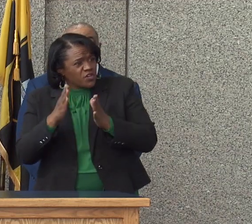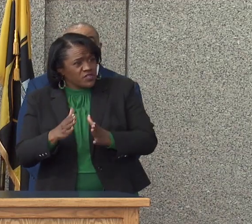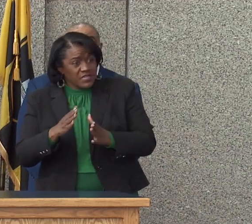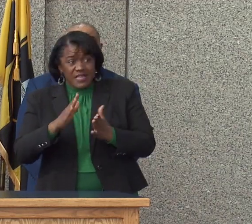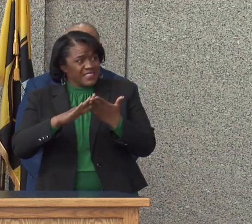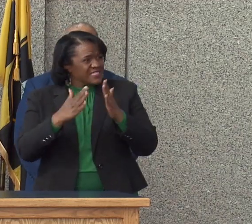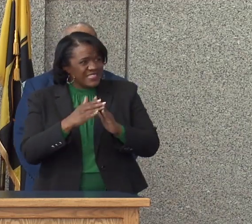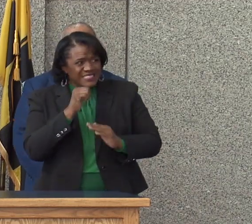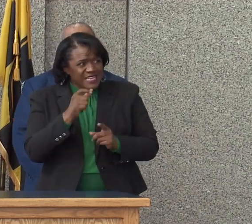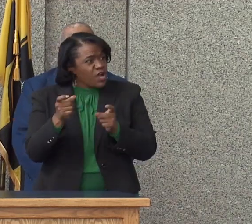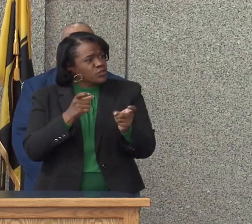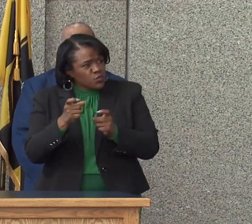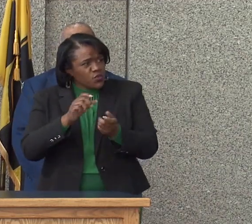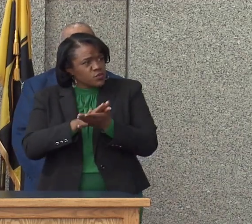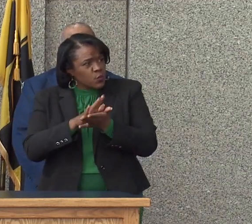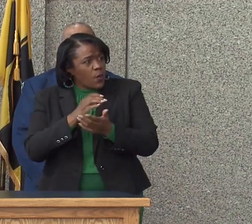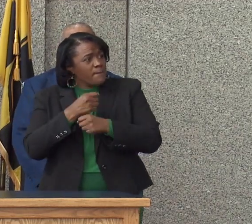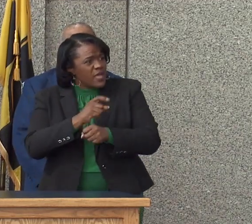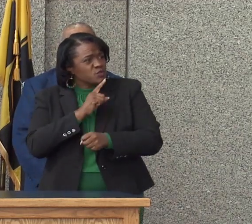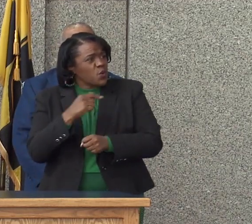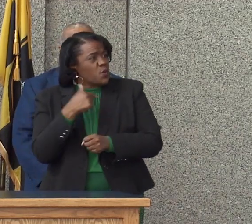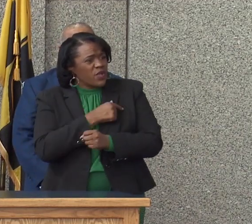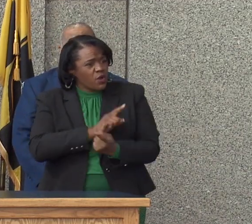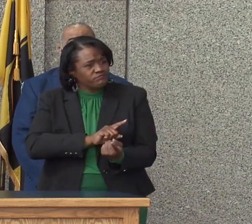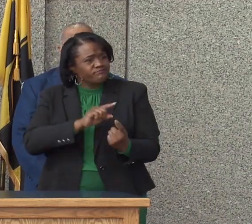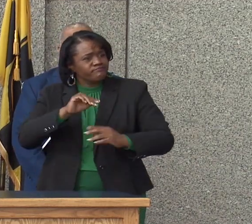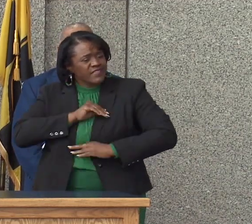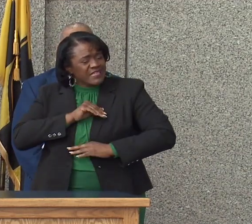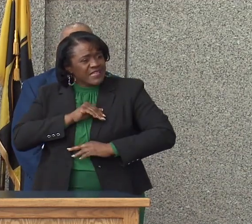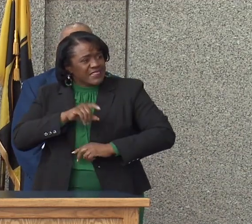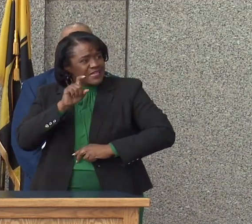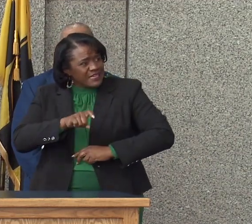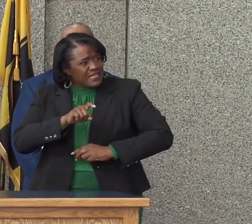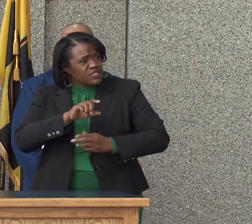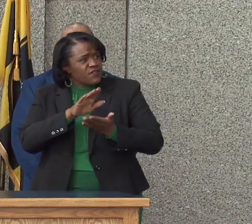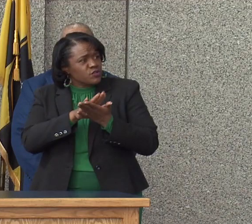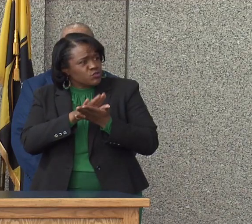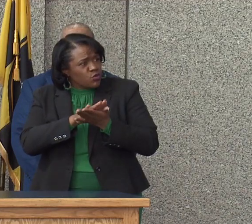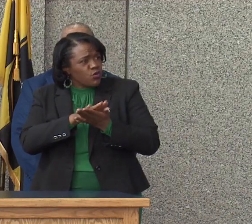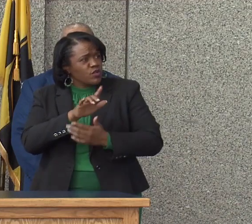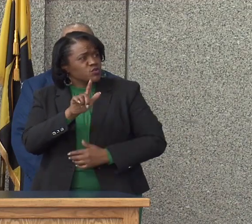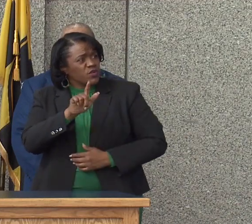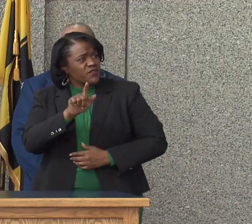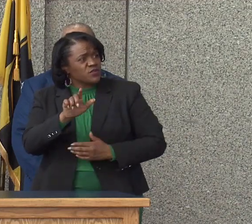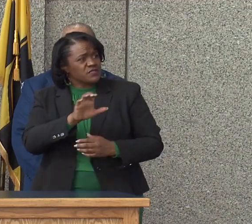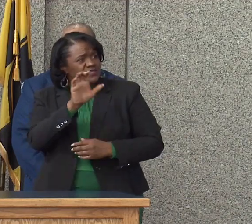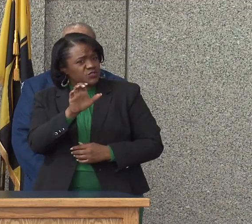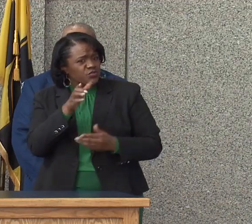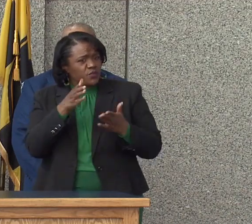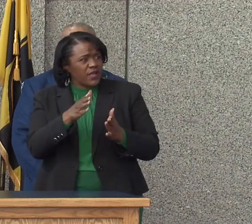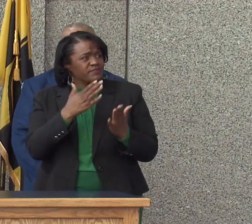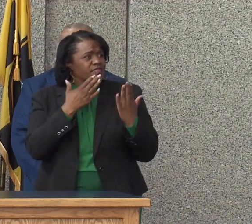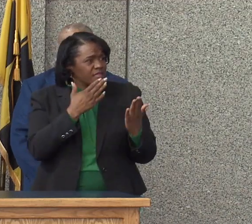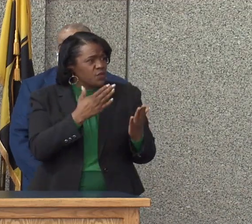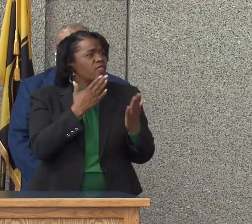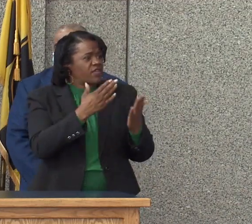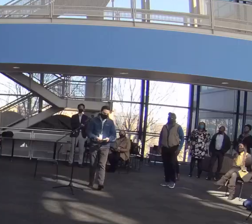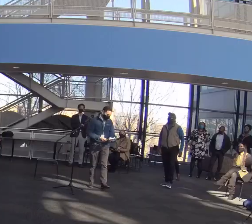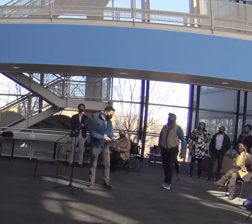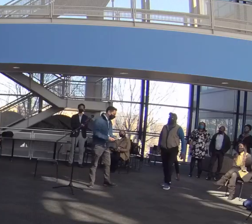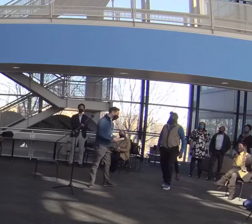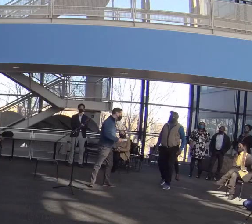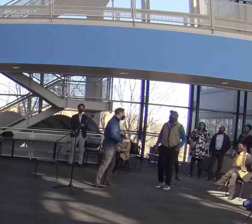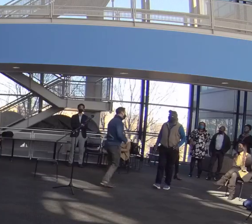not control the schools, to make sure that we're meeting the needs of our students in a 21st century fashion. Thank you, and thank you, everybody, for coming.